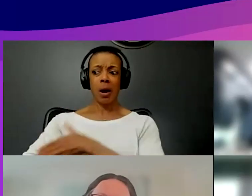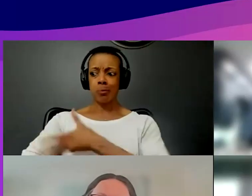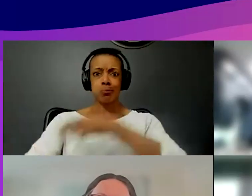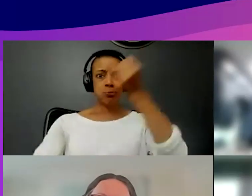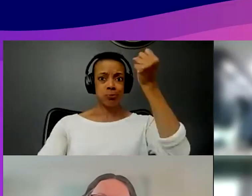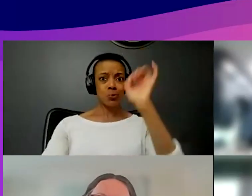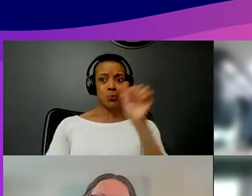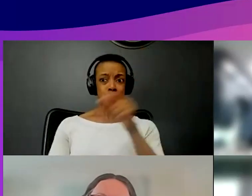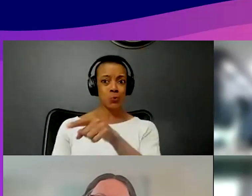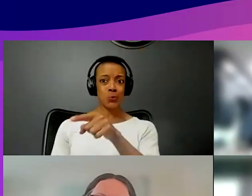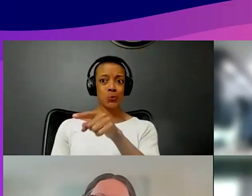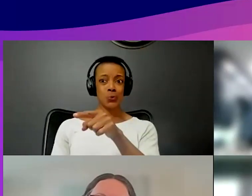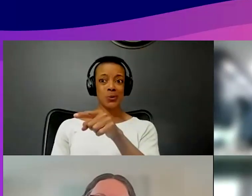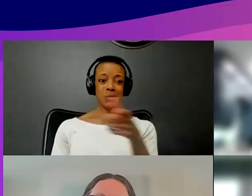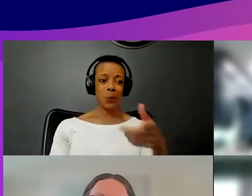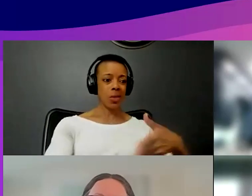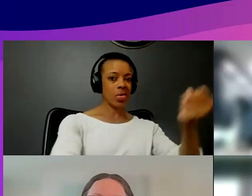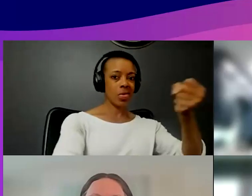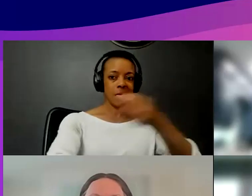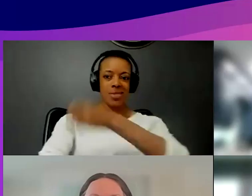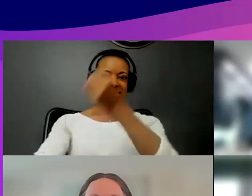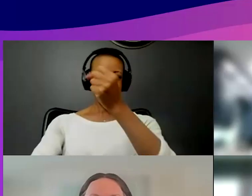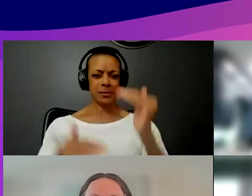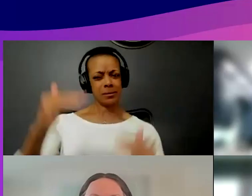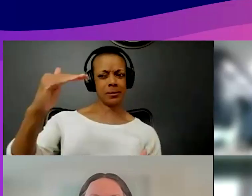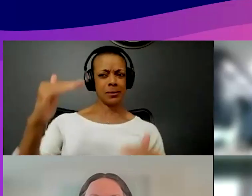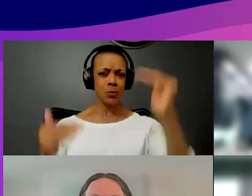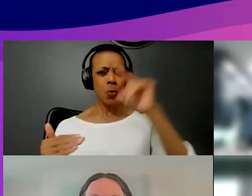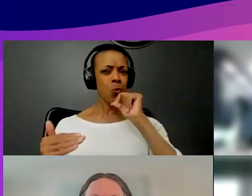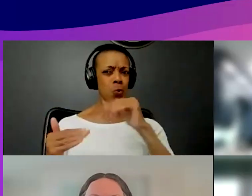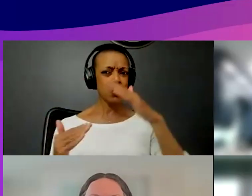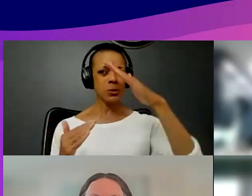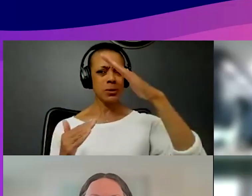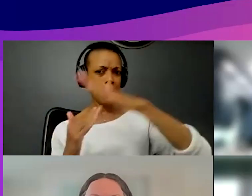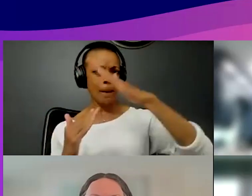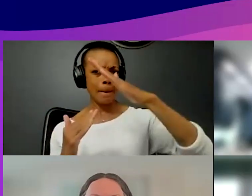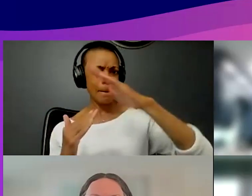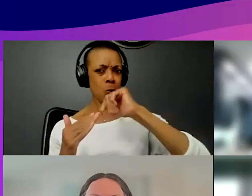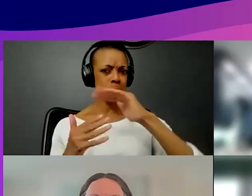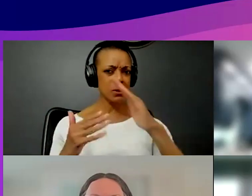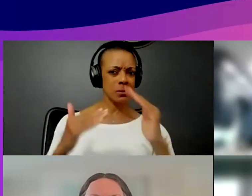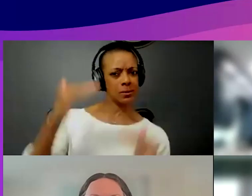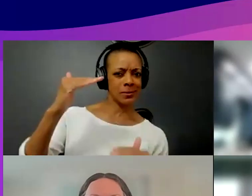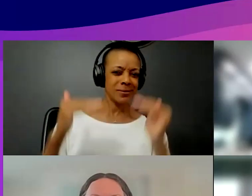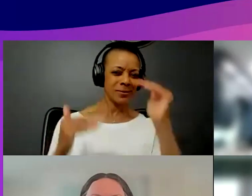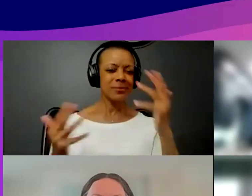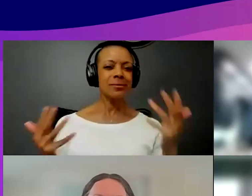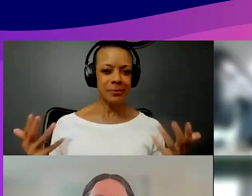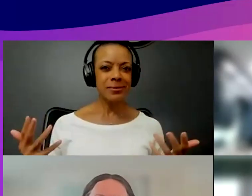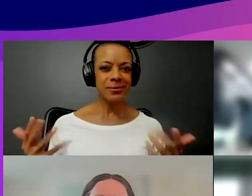there is also this type of power issue also when you're a caregiver. And this brings